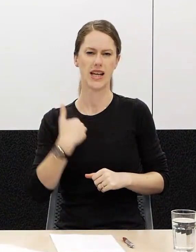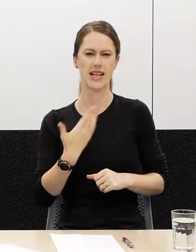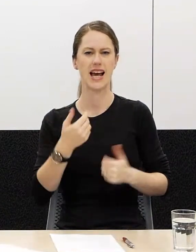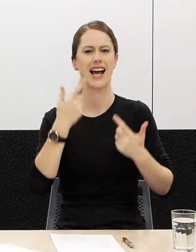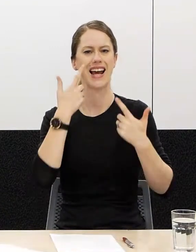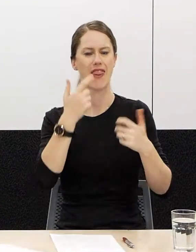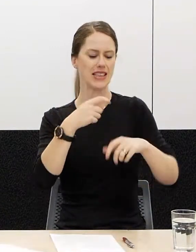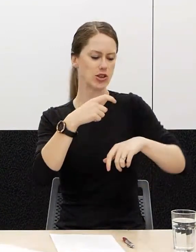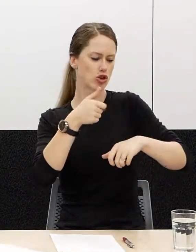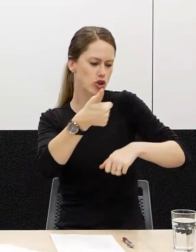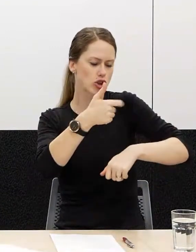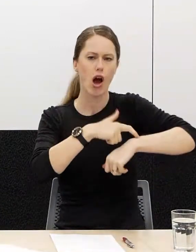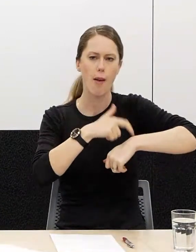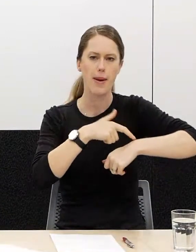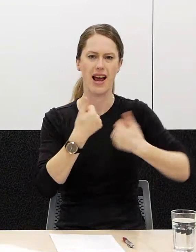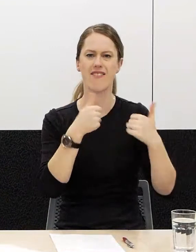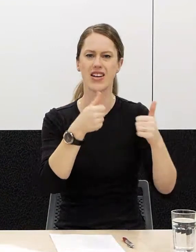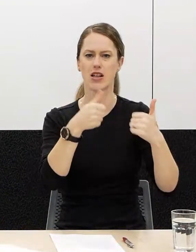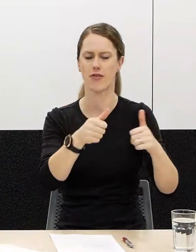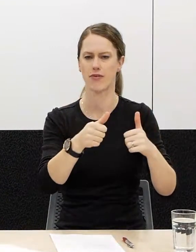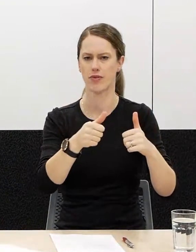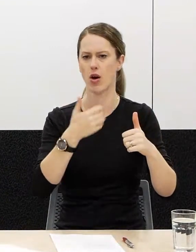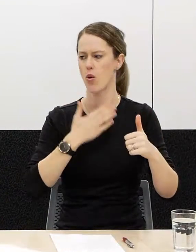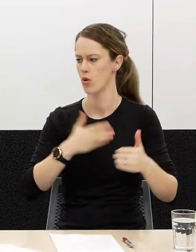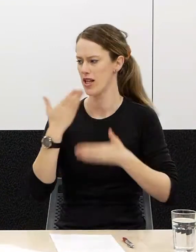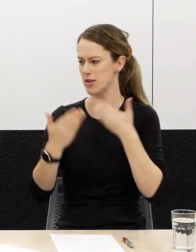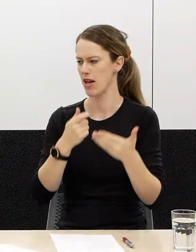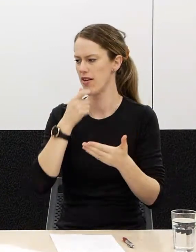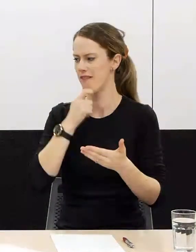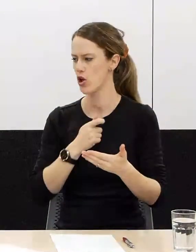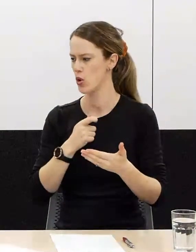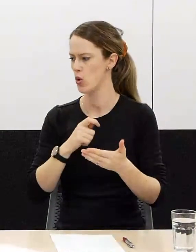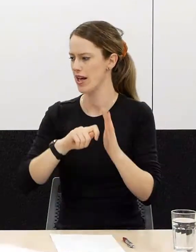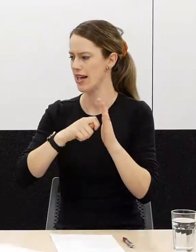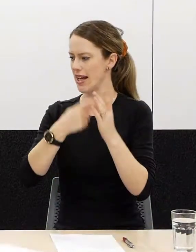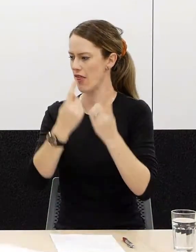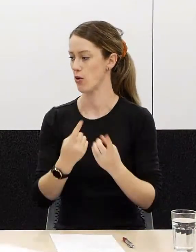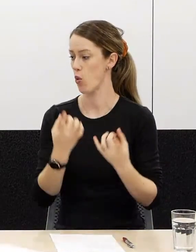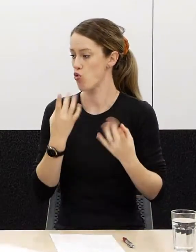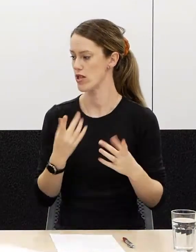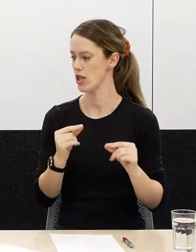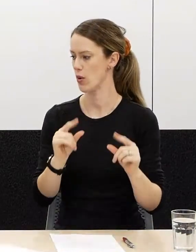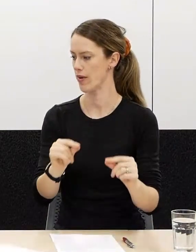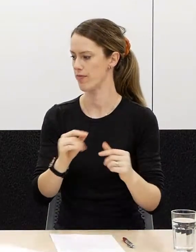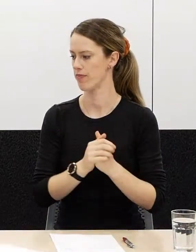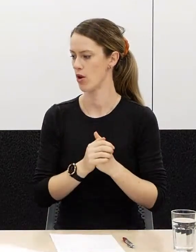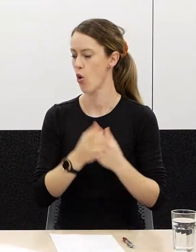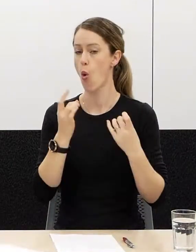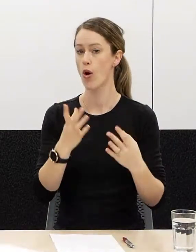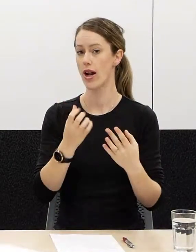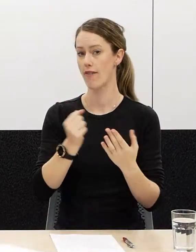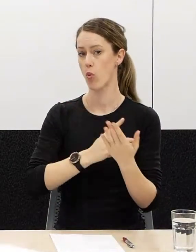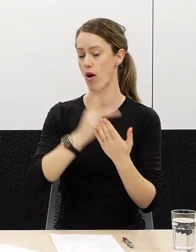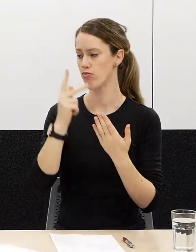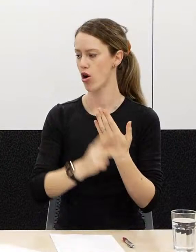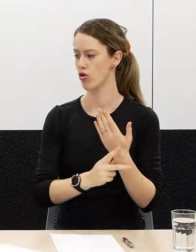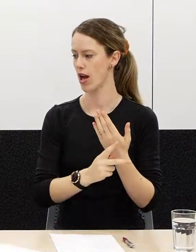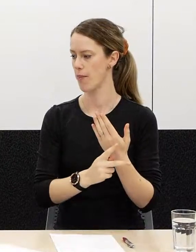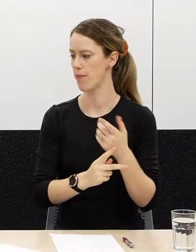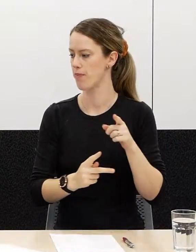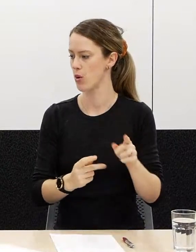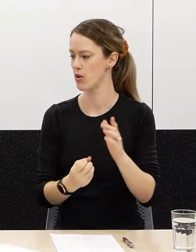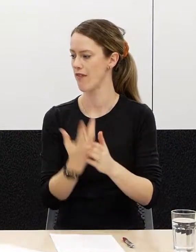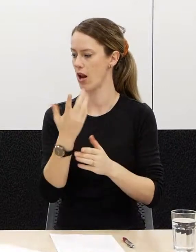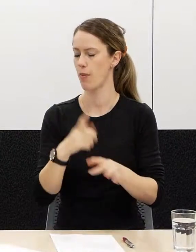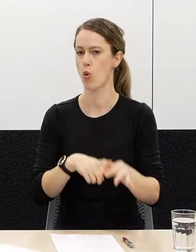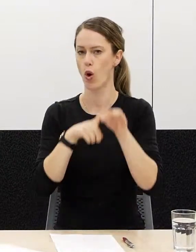in an appropriate way. Just want to run through with you some of the key things that we're already working on. So we've already got a program underway where we're